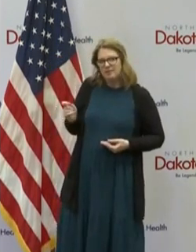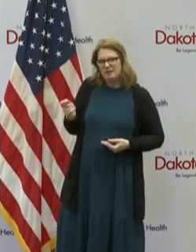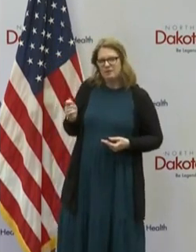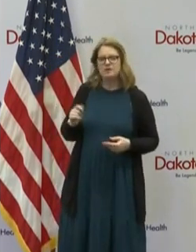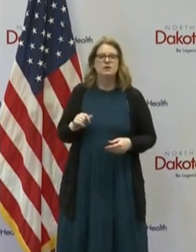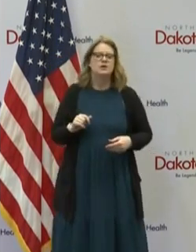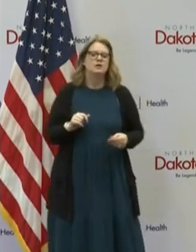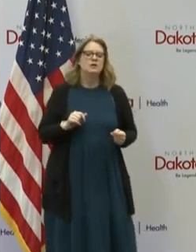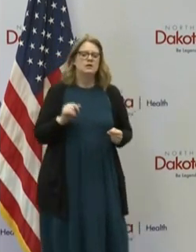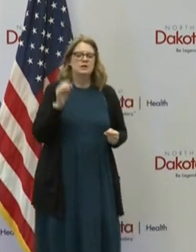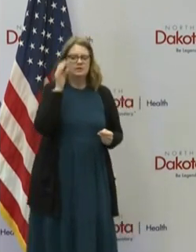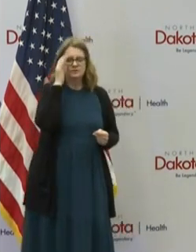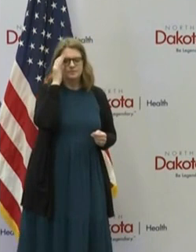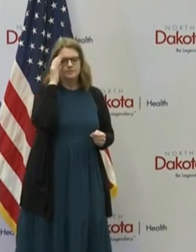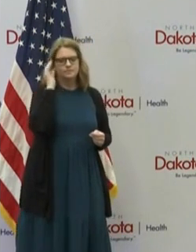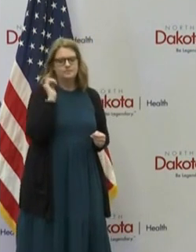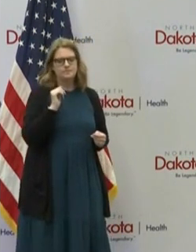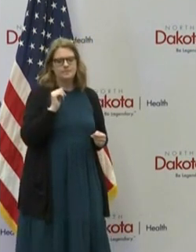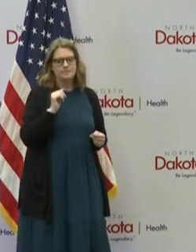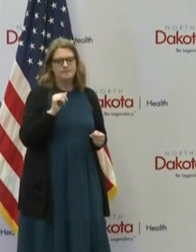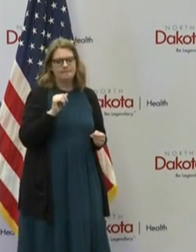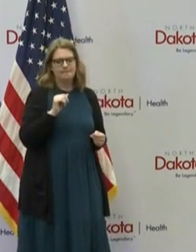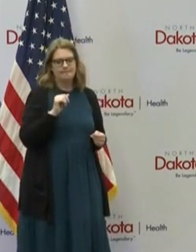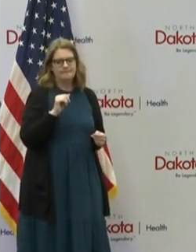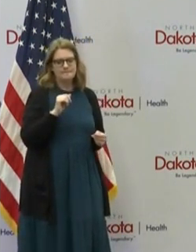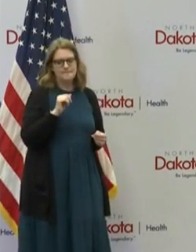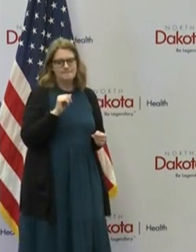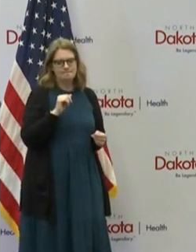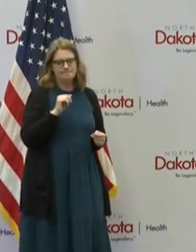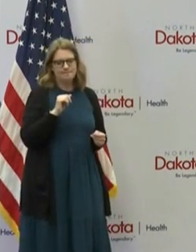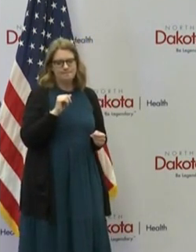When we take a look at let me